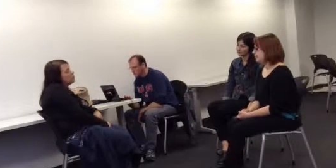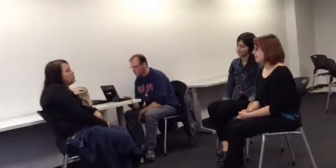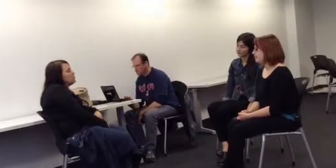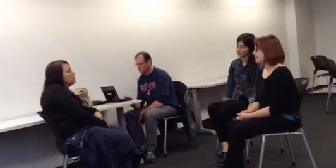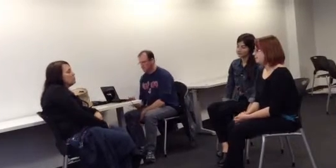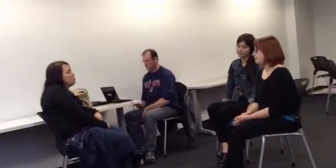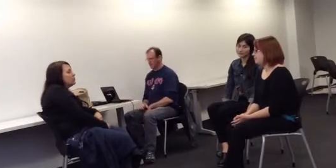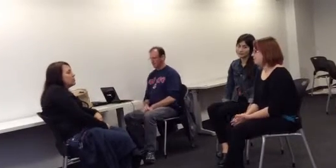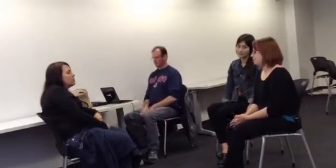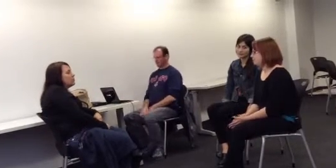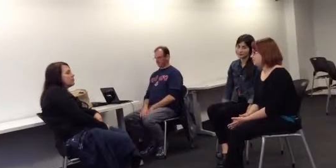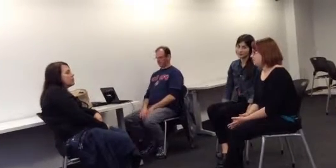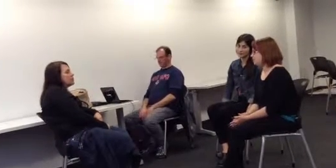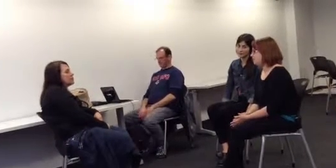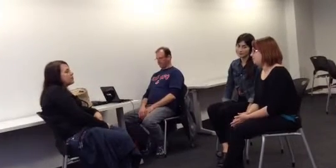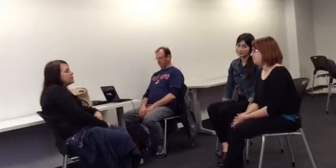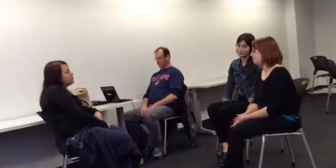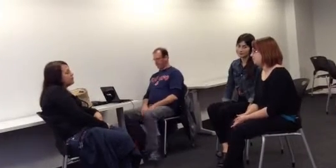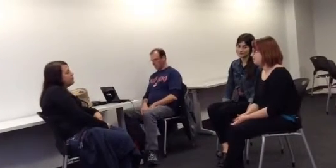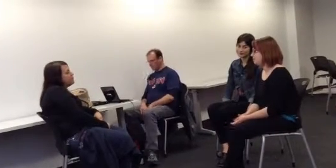I like to learn about different cultures too.